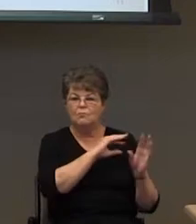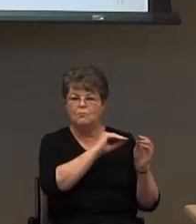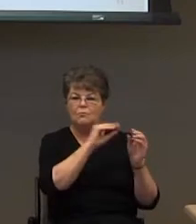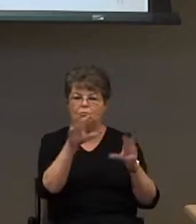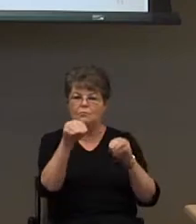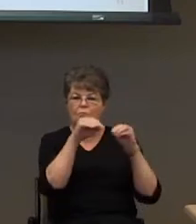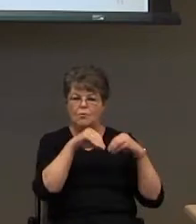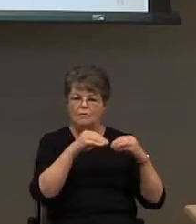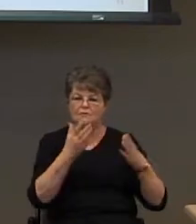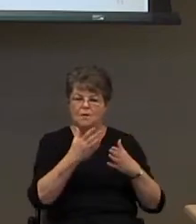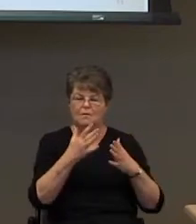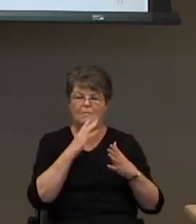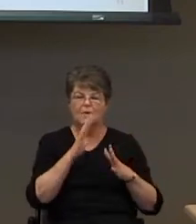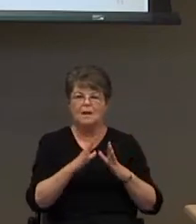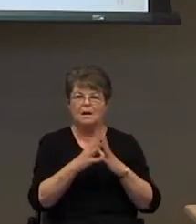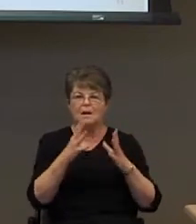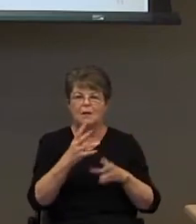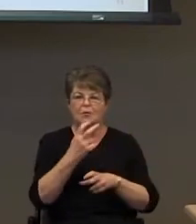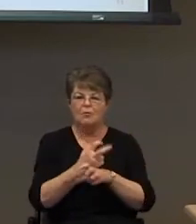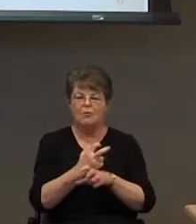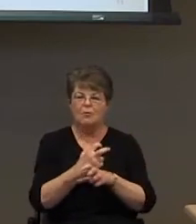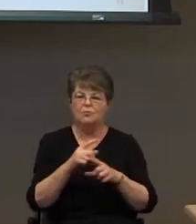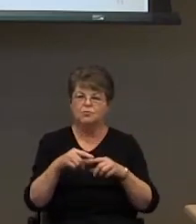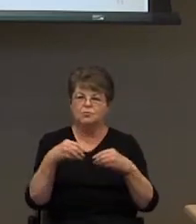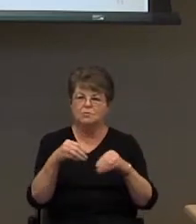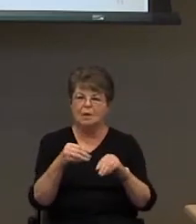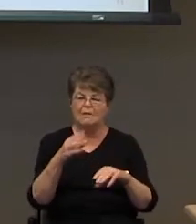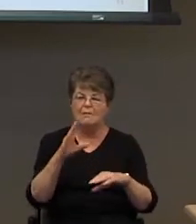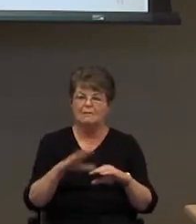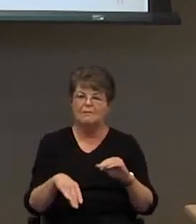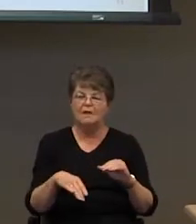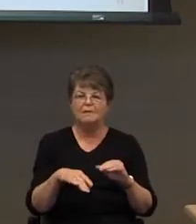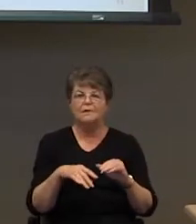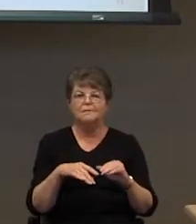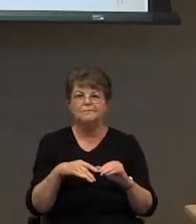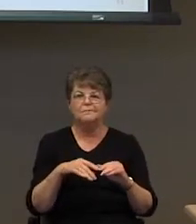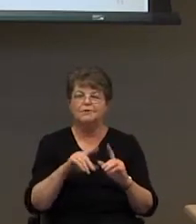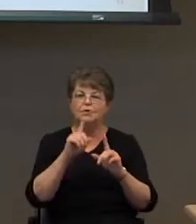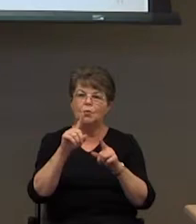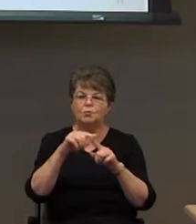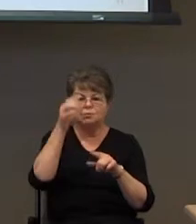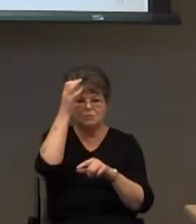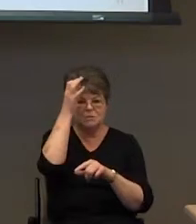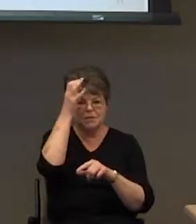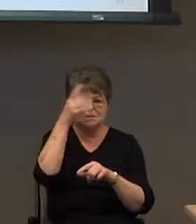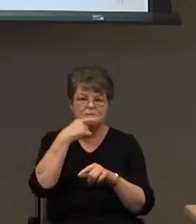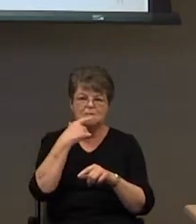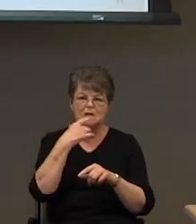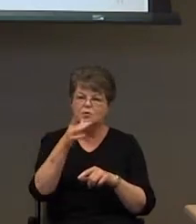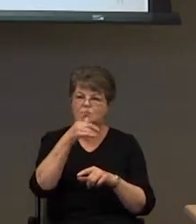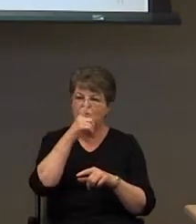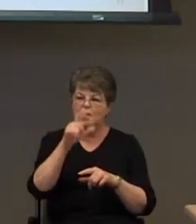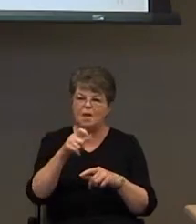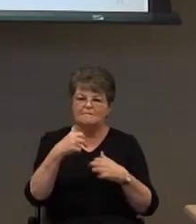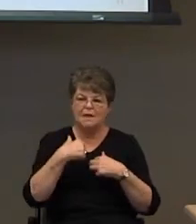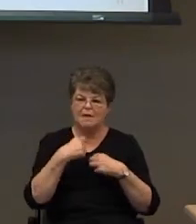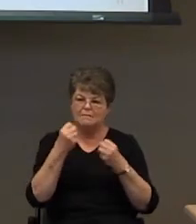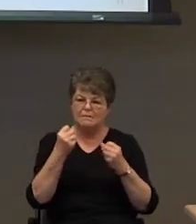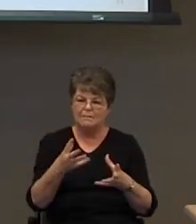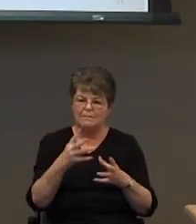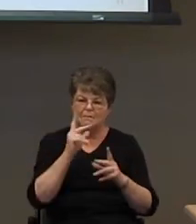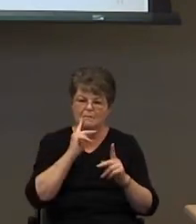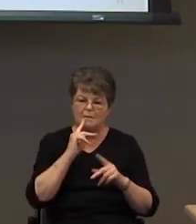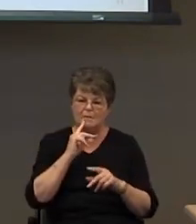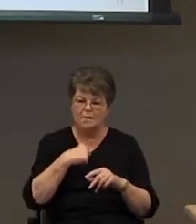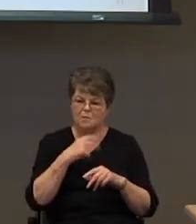here, is going to be a lot harder of a sell than going into Cincinnati and saying, hey, you don't have to have all those folks here.